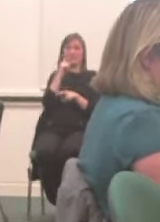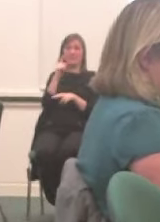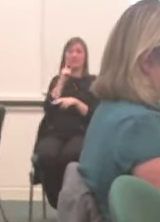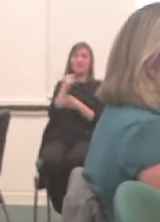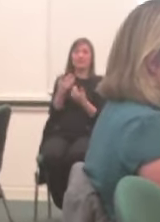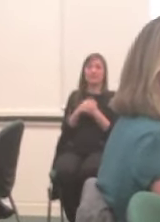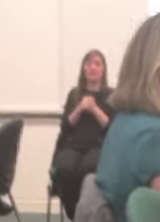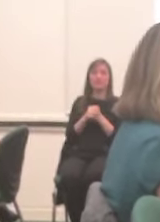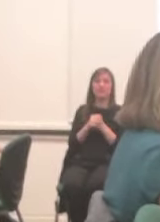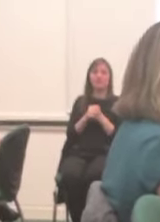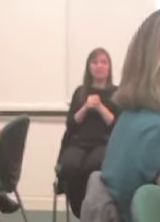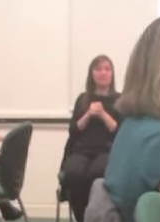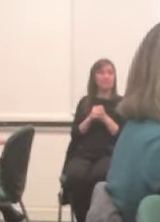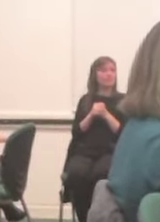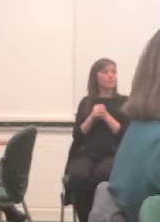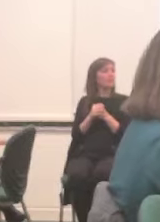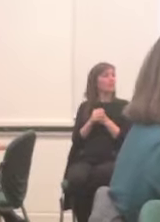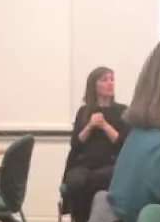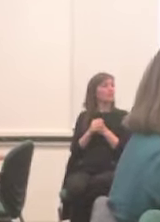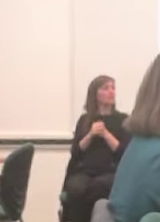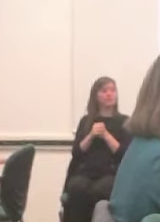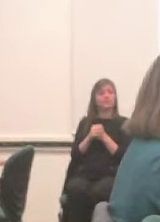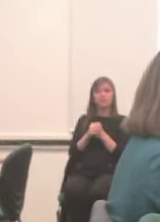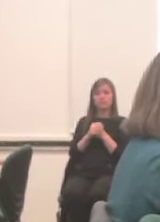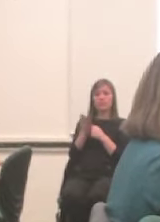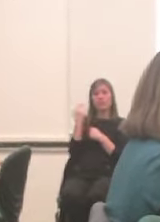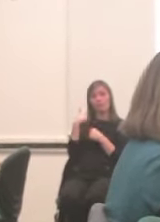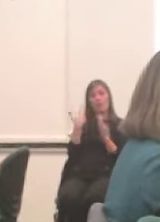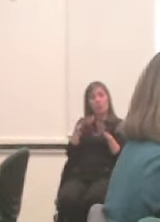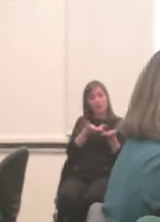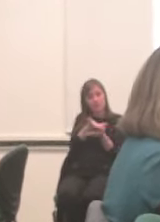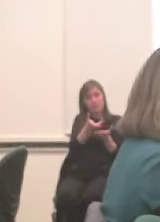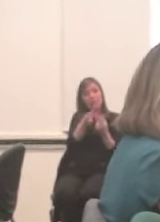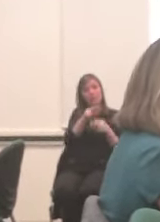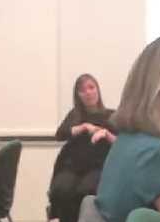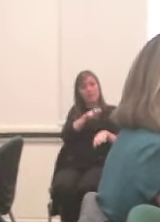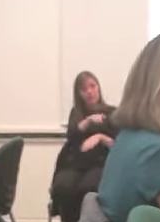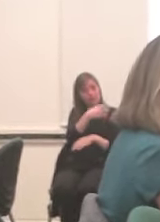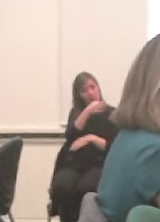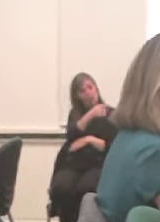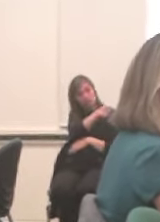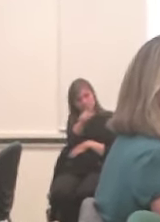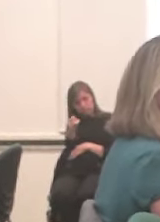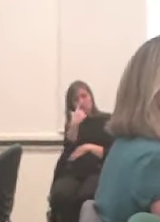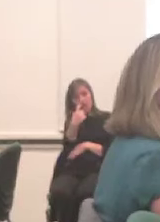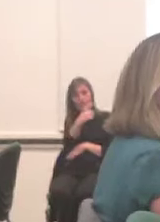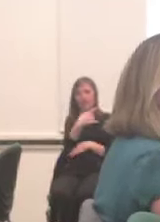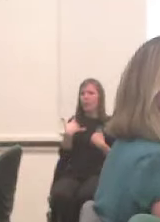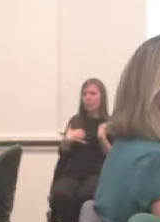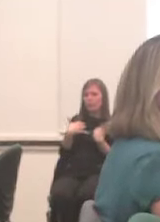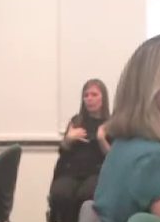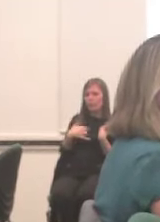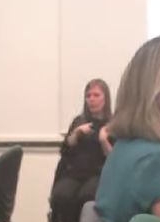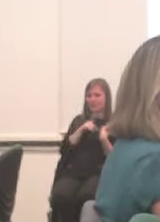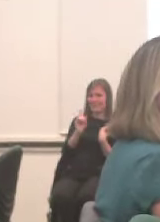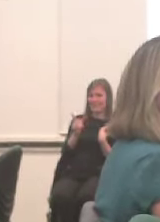If a group, I mean, when we were spoken to West Midlands Police, they were very interested in that site as well, because they said, that's